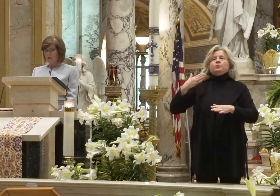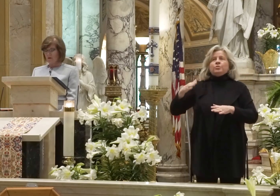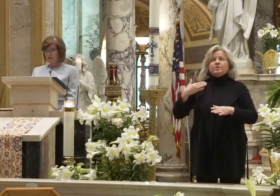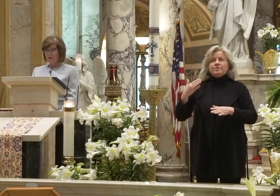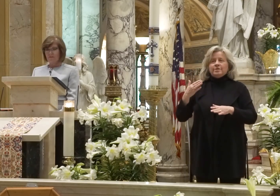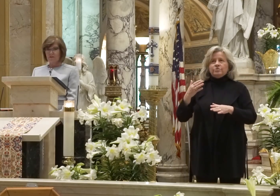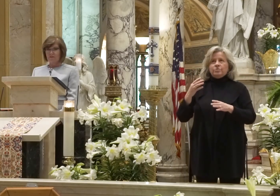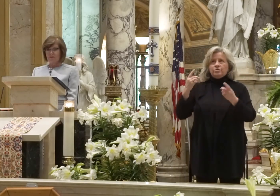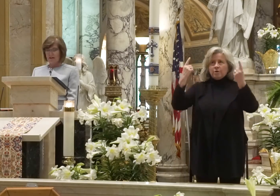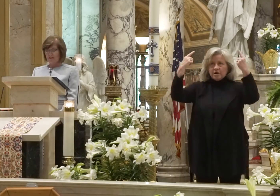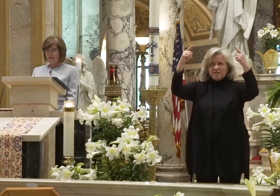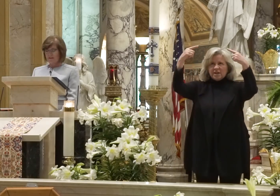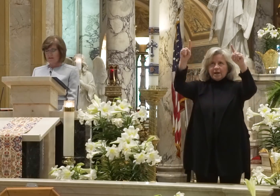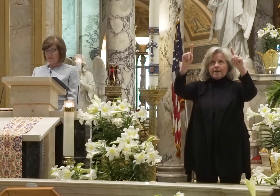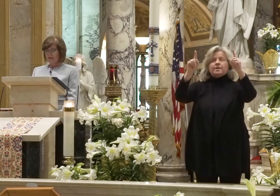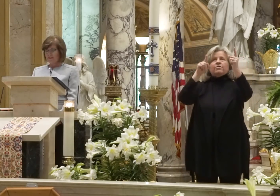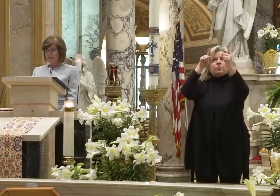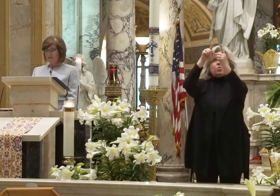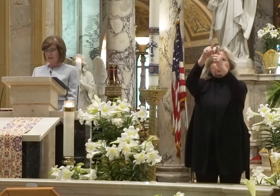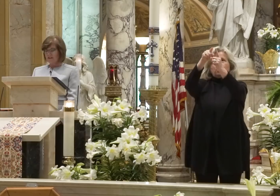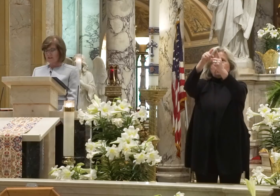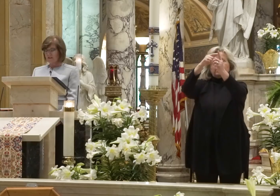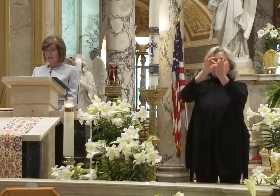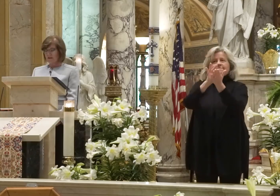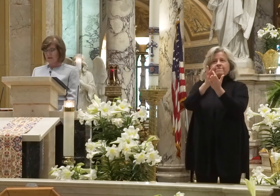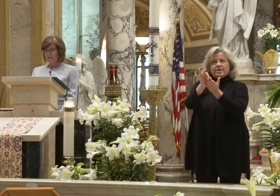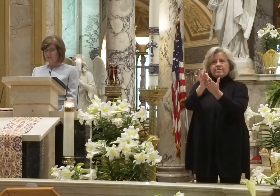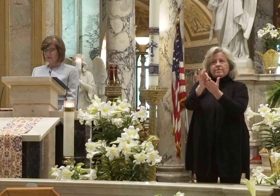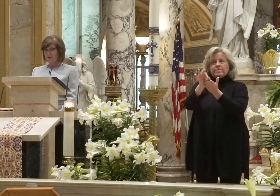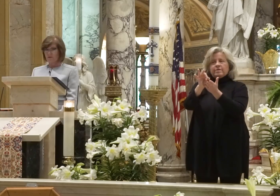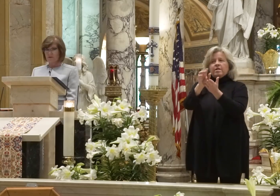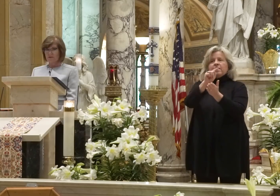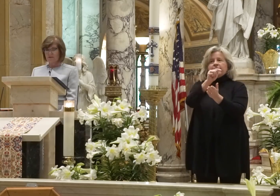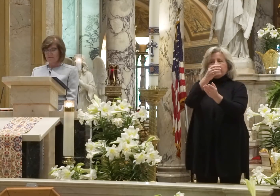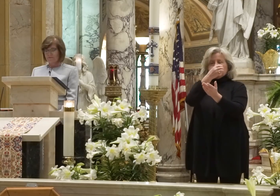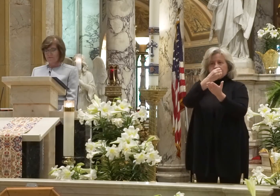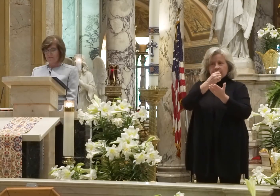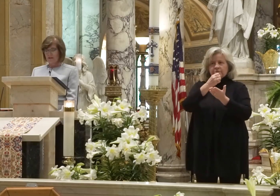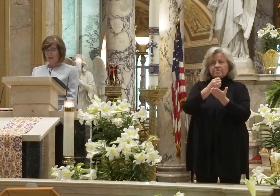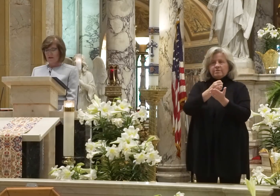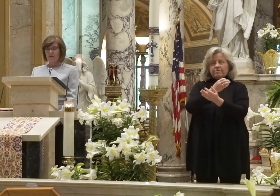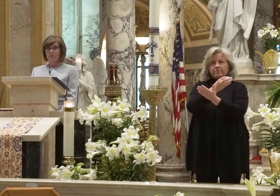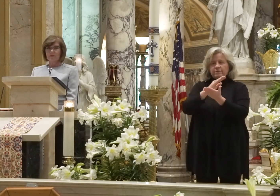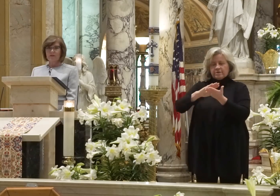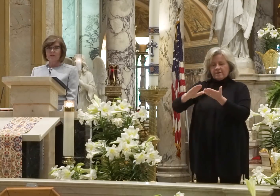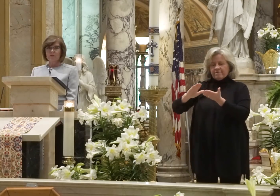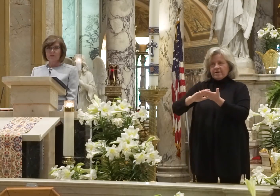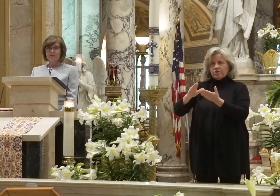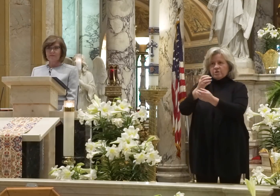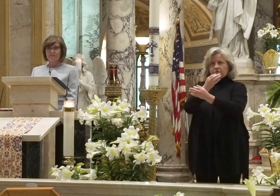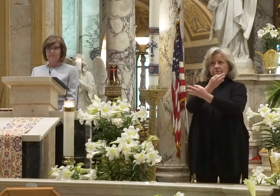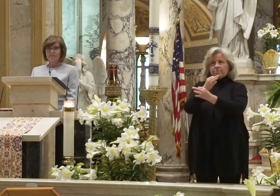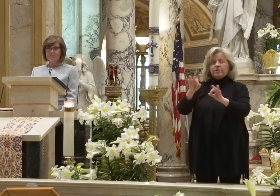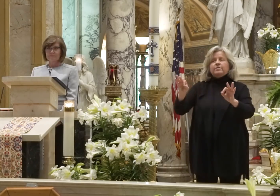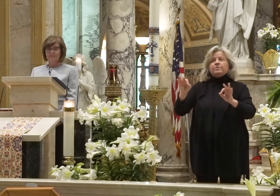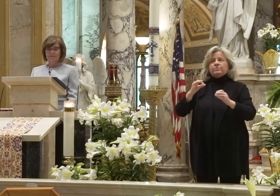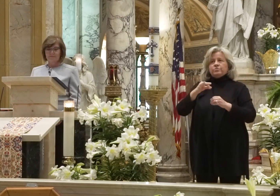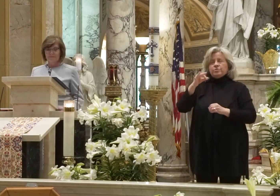attain the goal of your faith, the salvation of your souls. The word of the Lord.